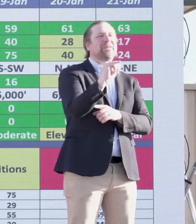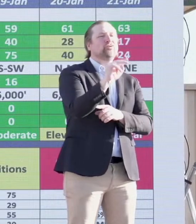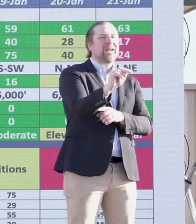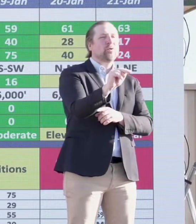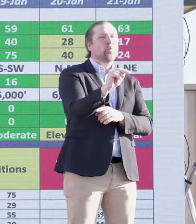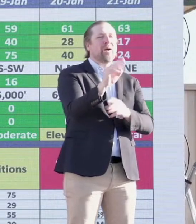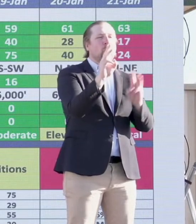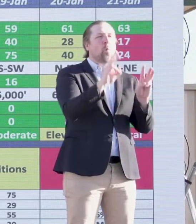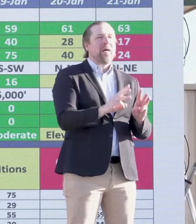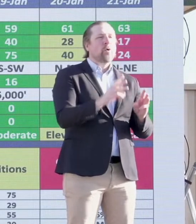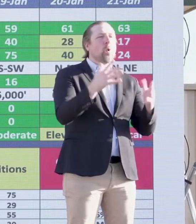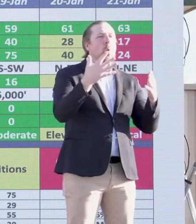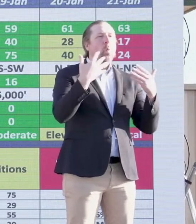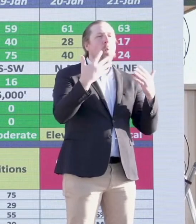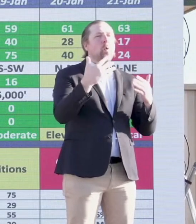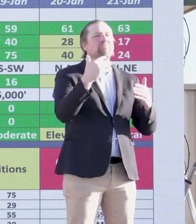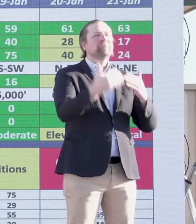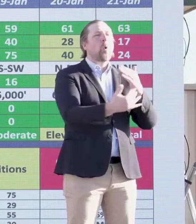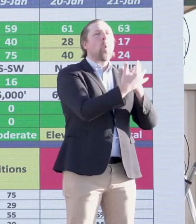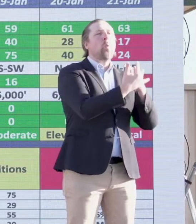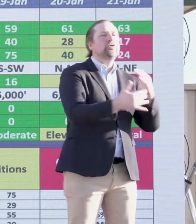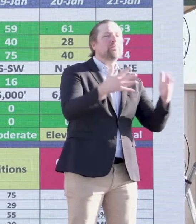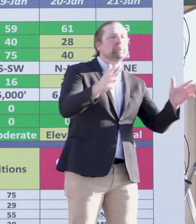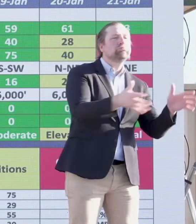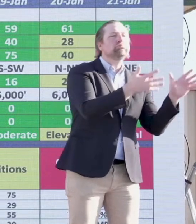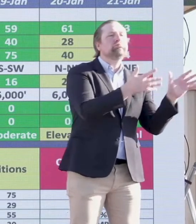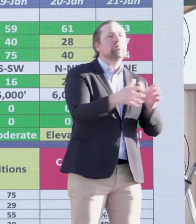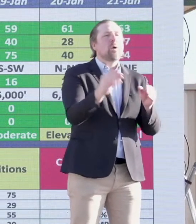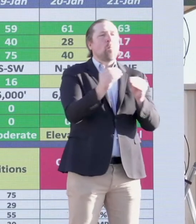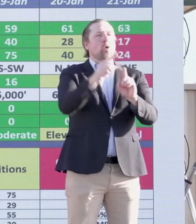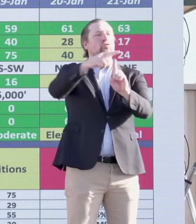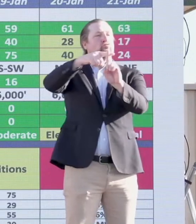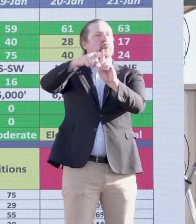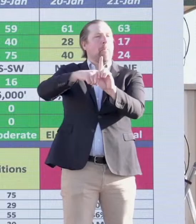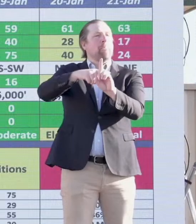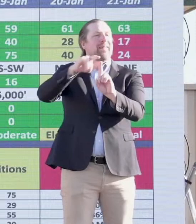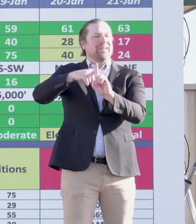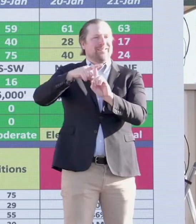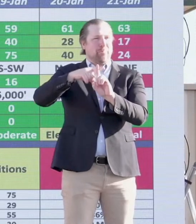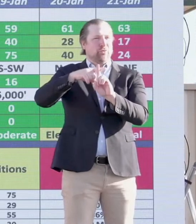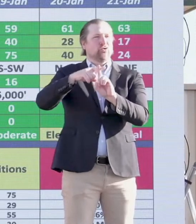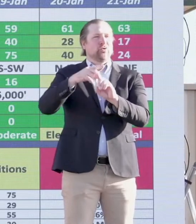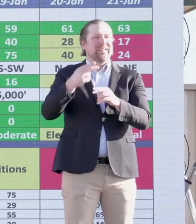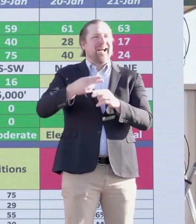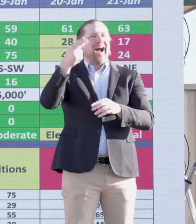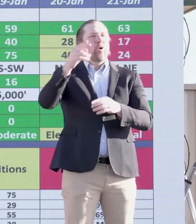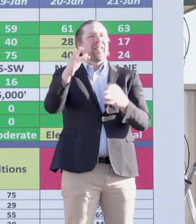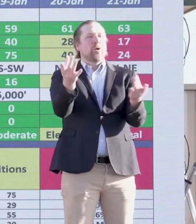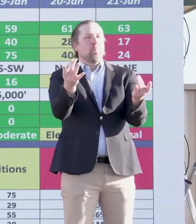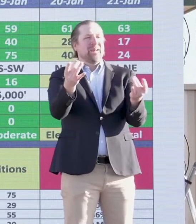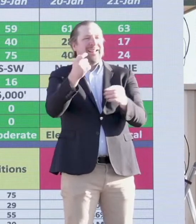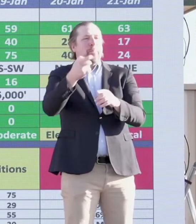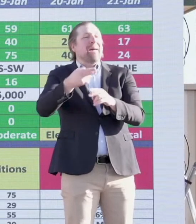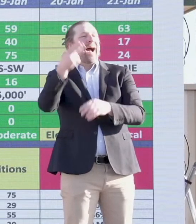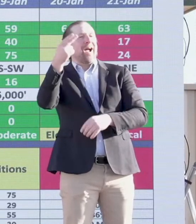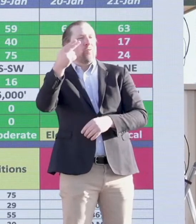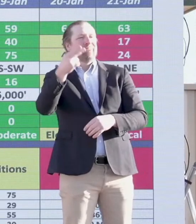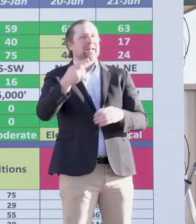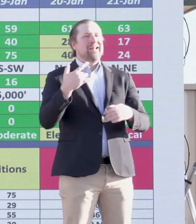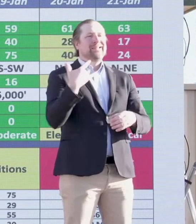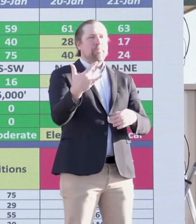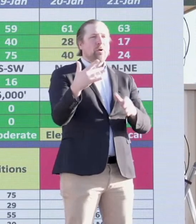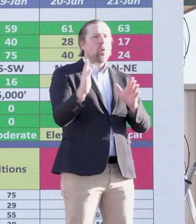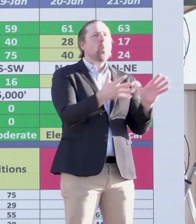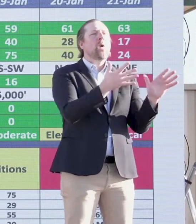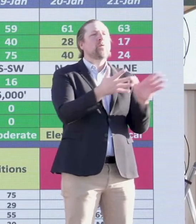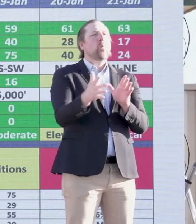cool onshore sea breeze across the fire, going to bring cooler temperatures, higher relative humidity, and just typical winds across the fire. So definitely